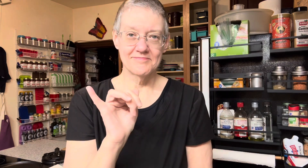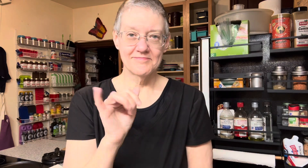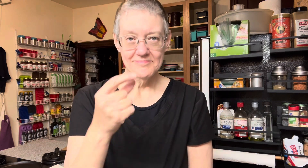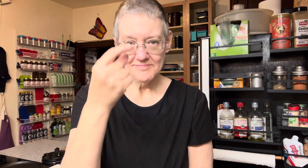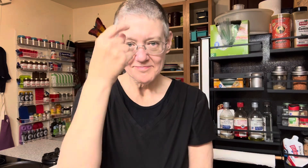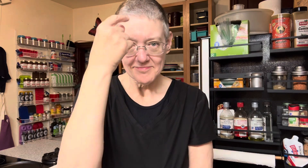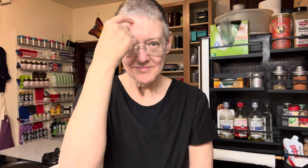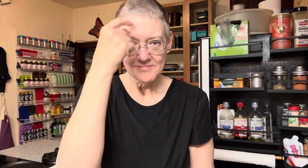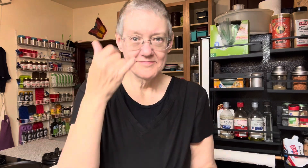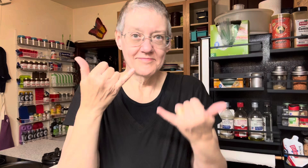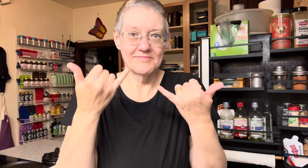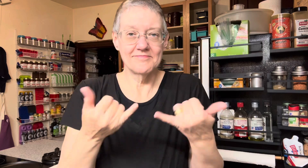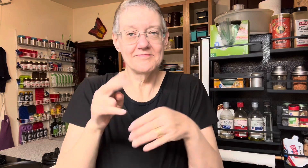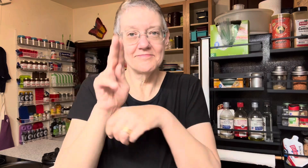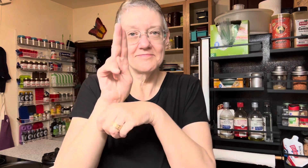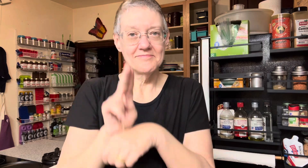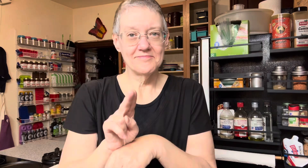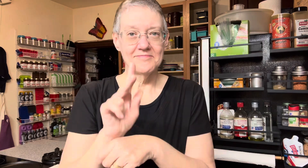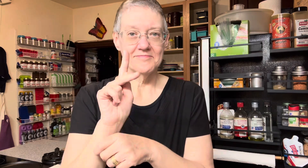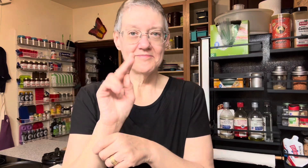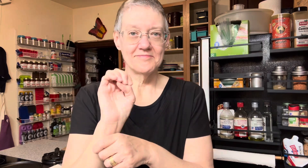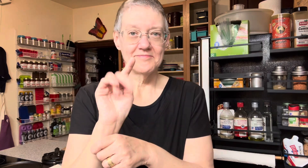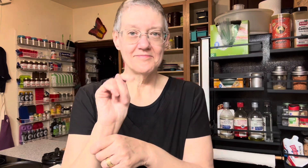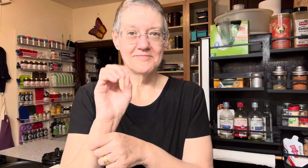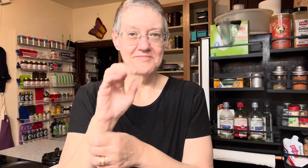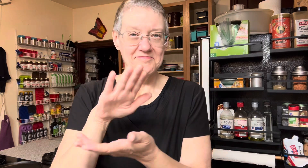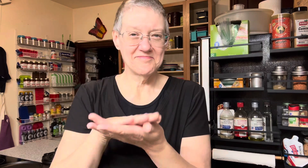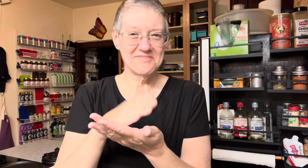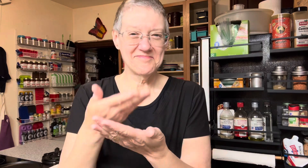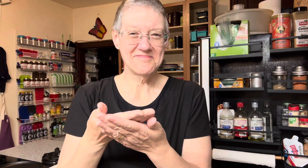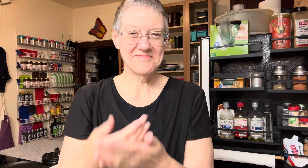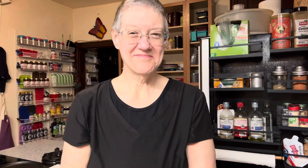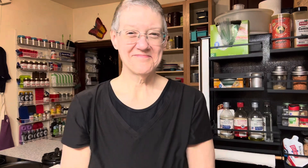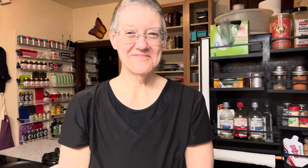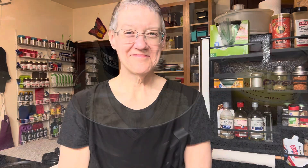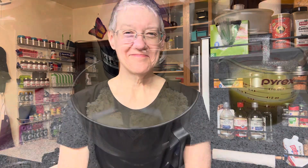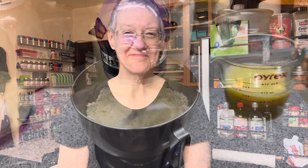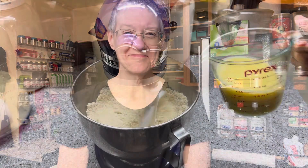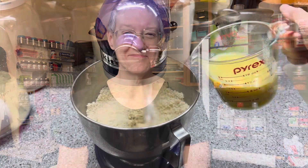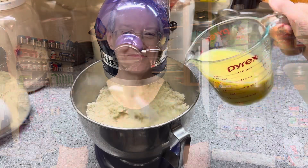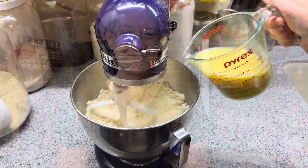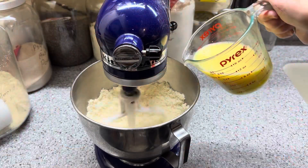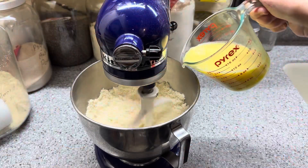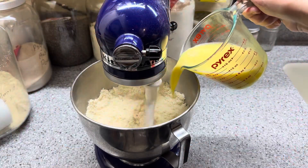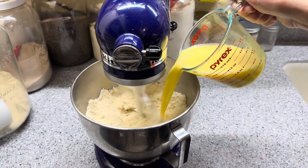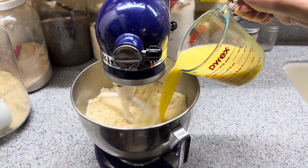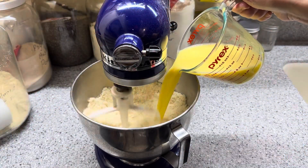like. My brain has gotten used to keto baking.